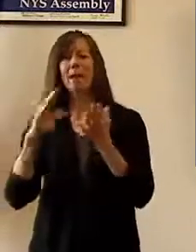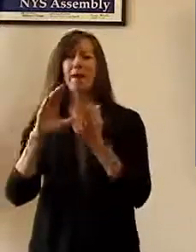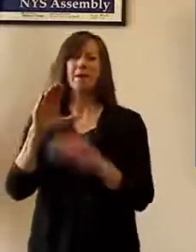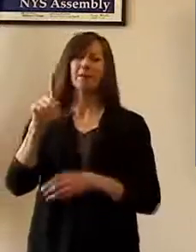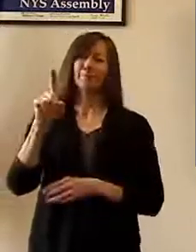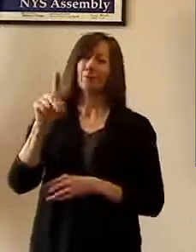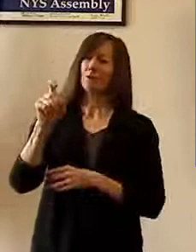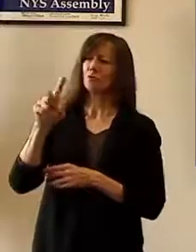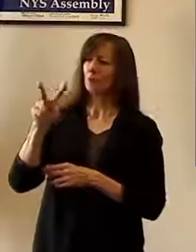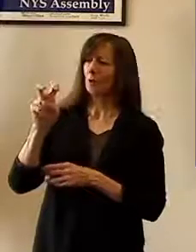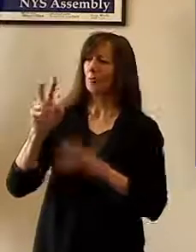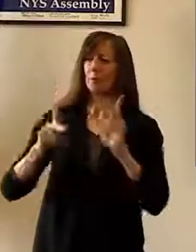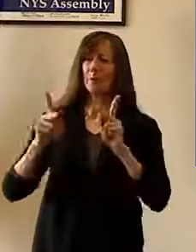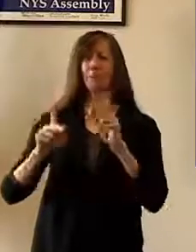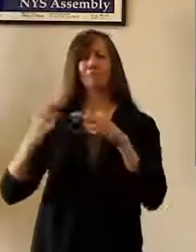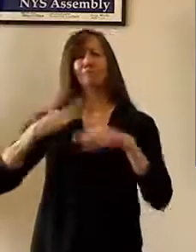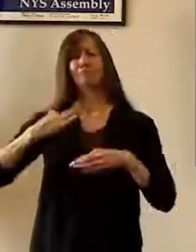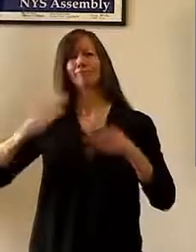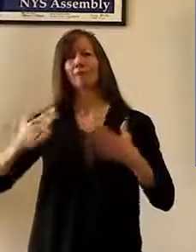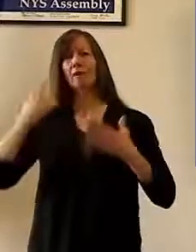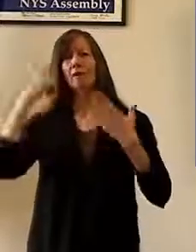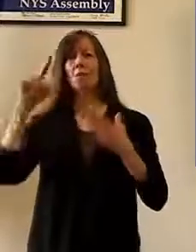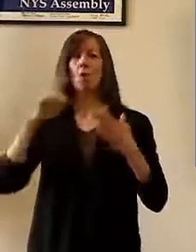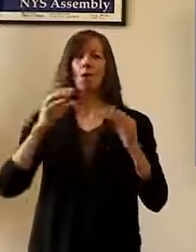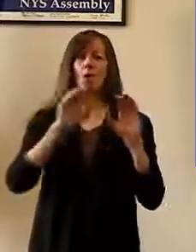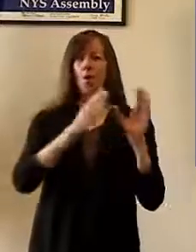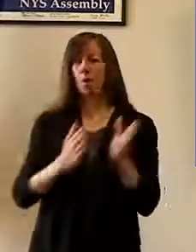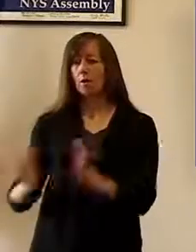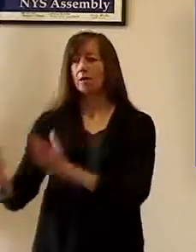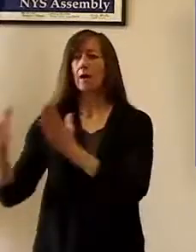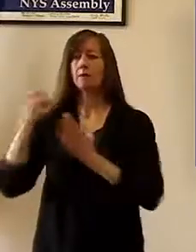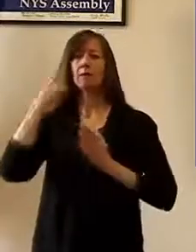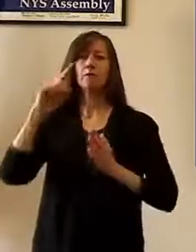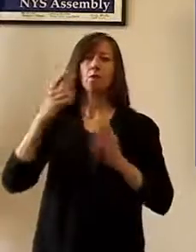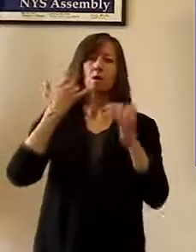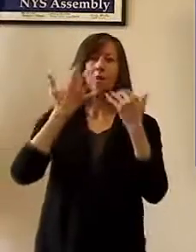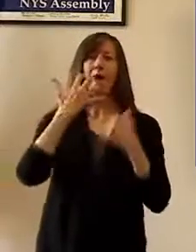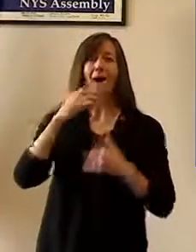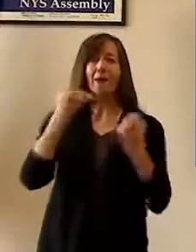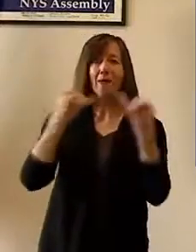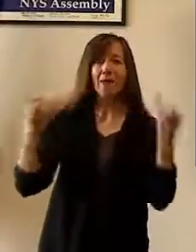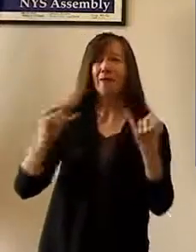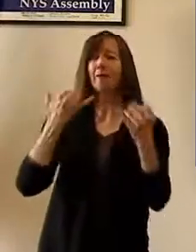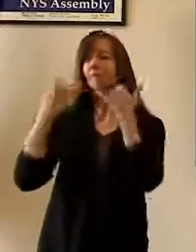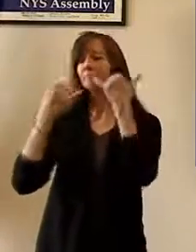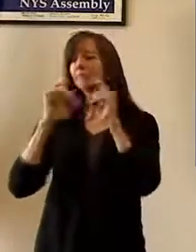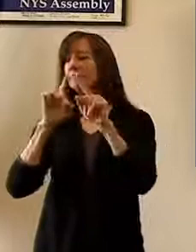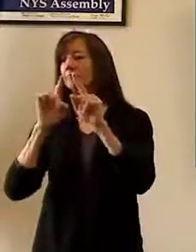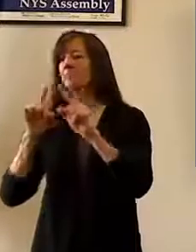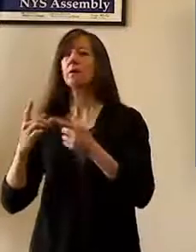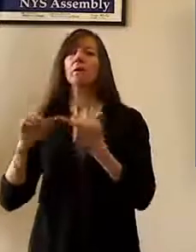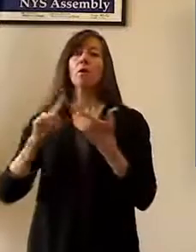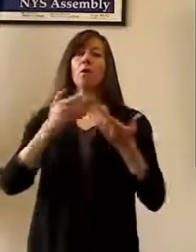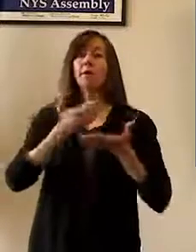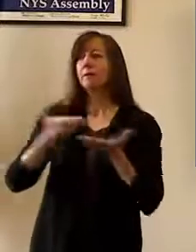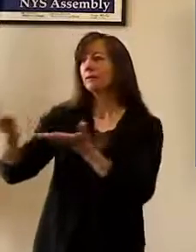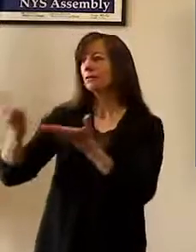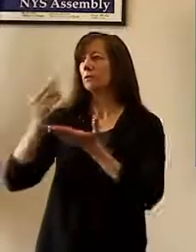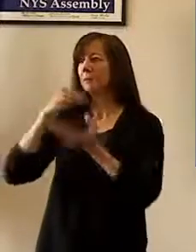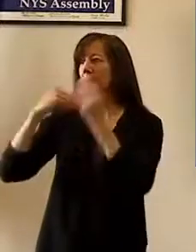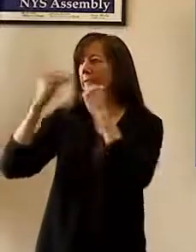like organize testing, respond on our hotline, and deliver food and meals to residents throughout the